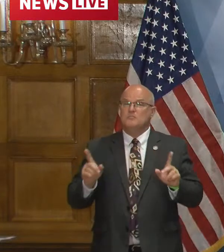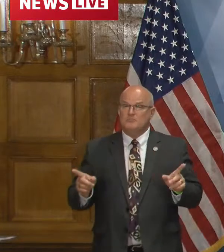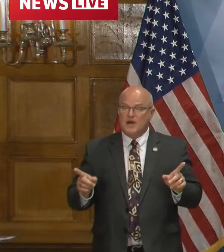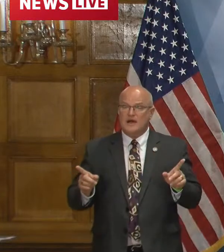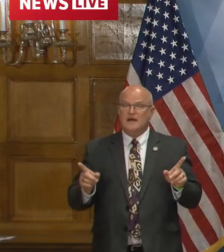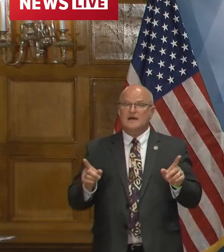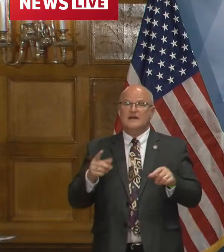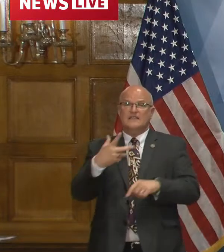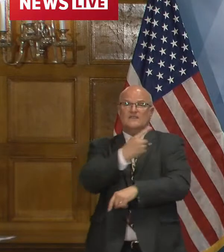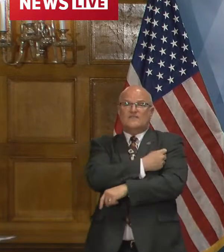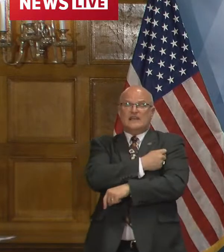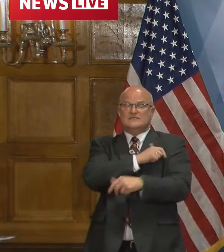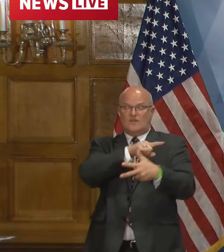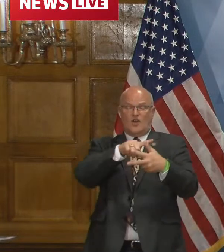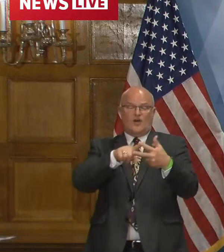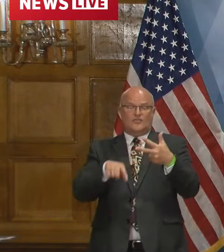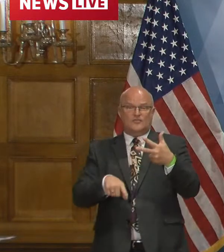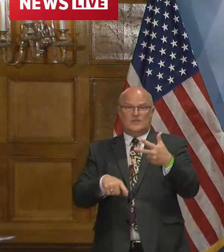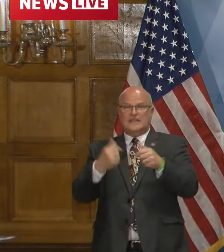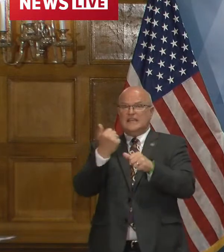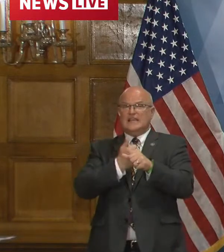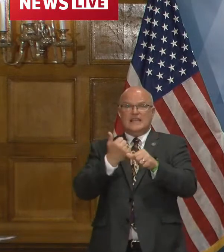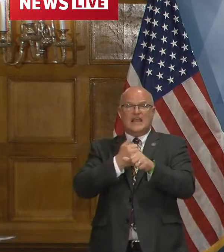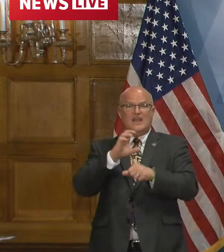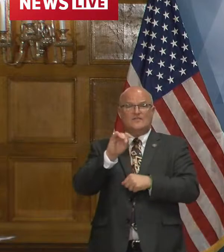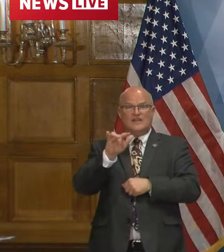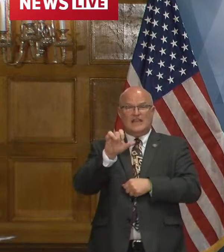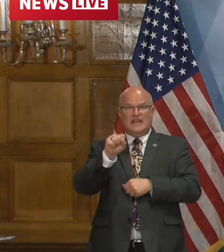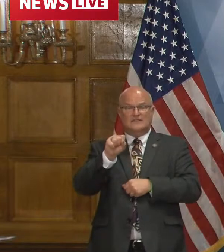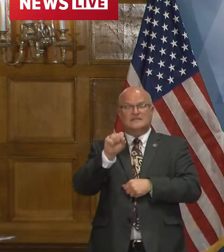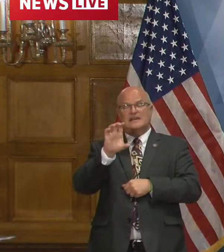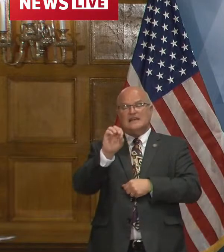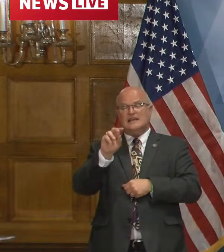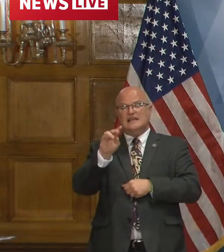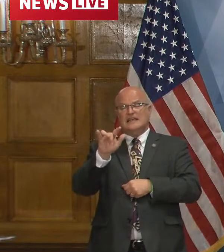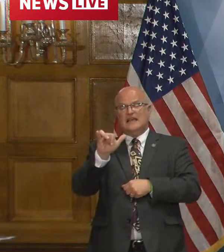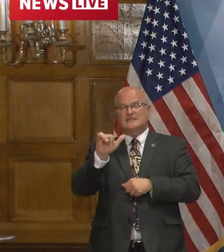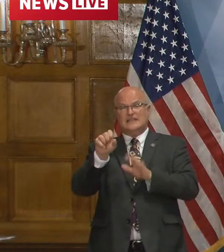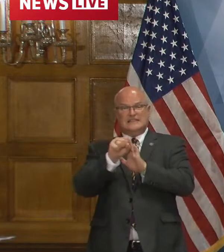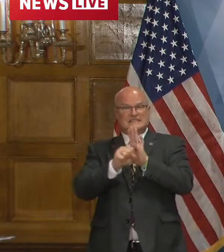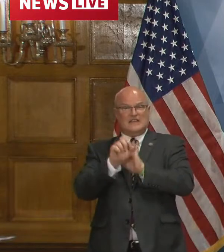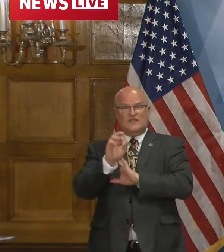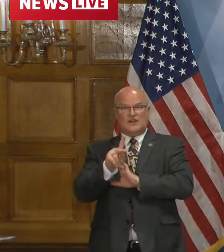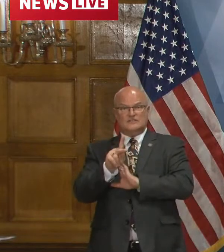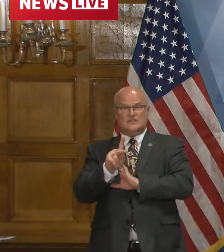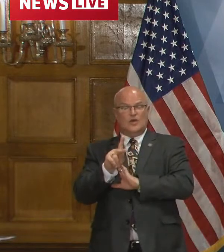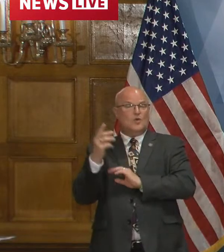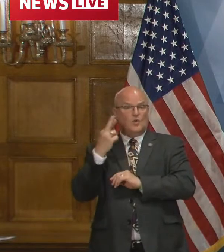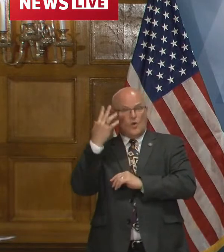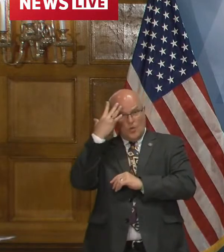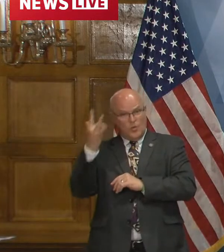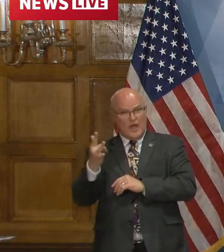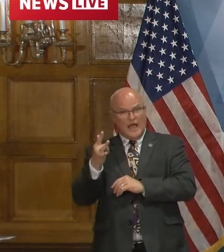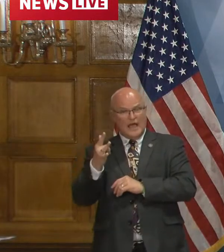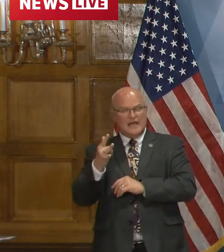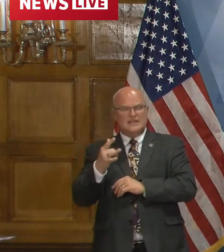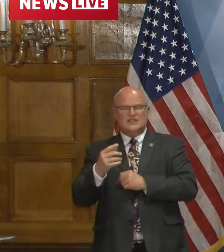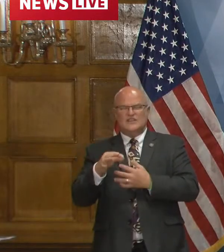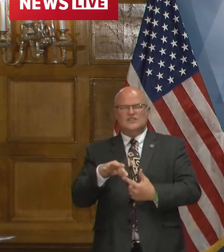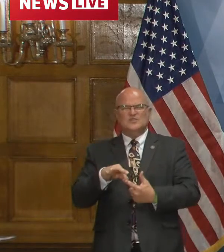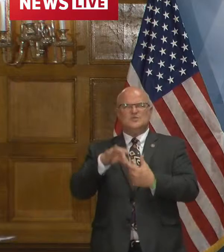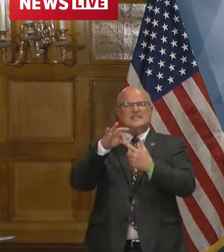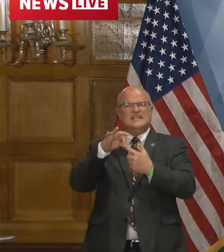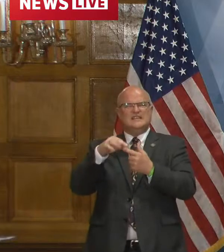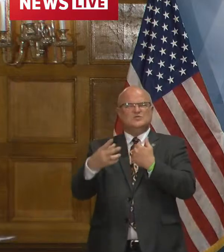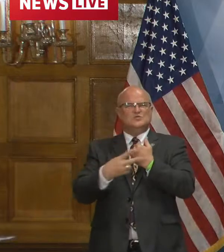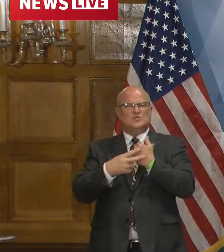is vaccine of all 3 types in every county in the state of Arkansas. And the reason why we do that is the unique storage requirements of the